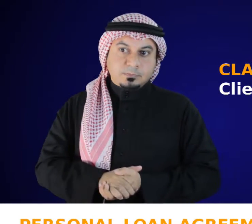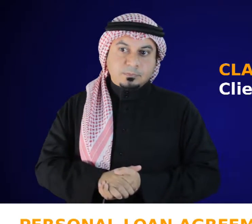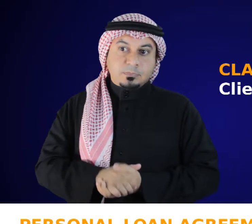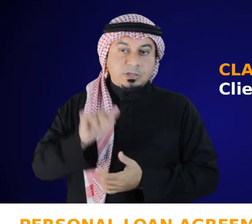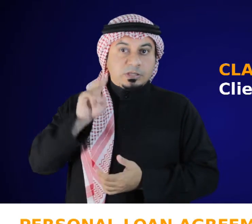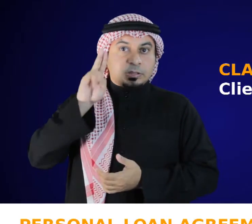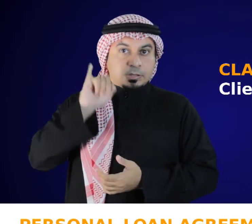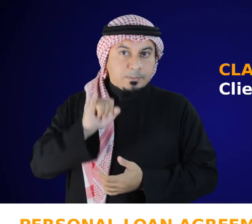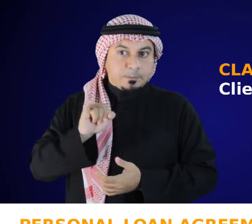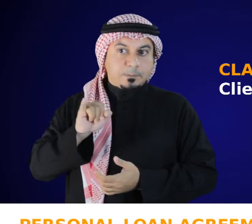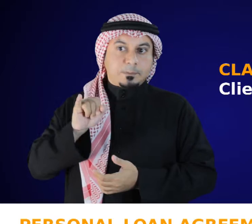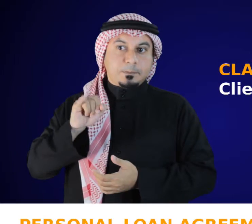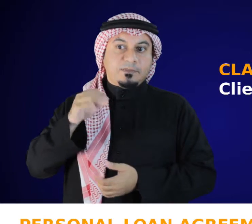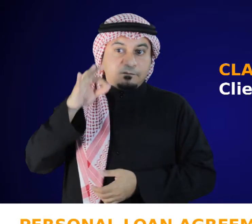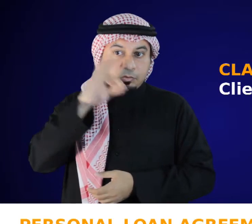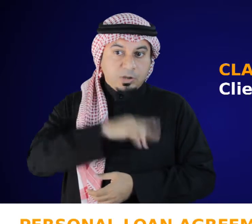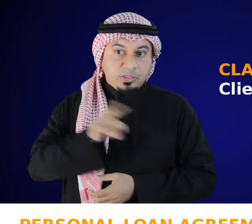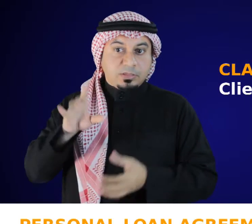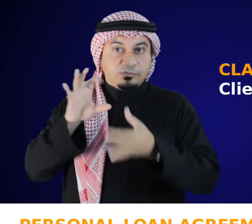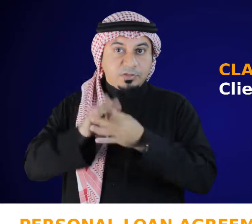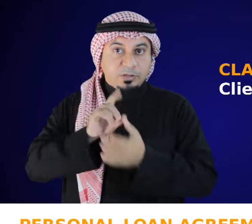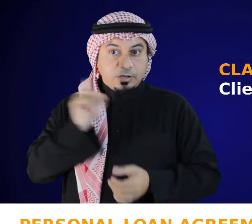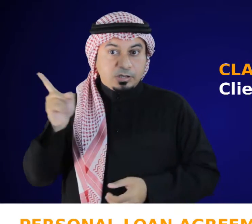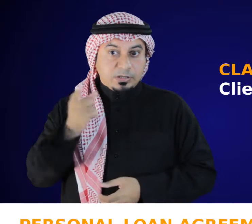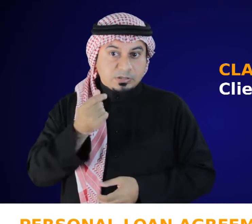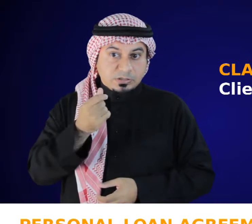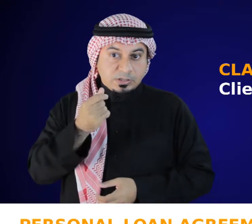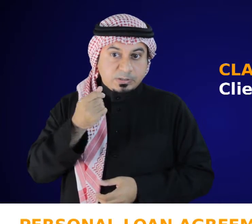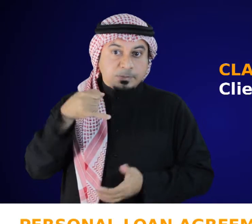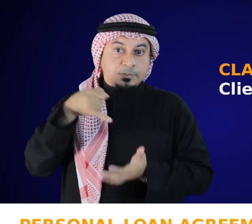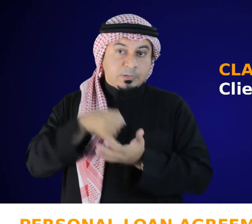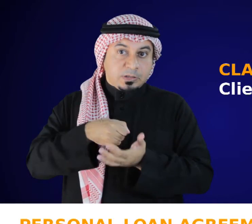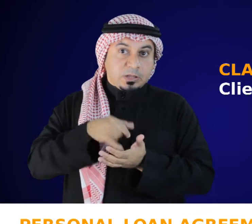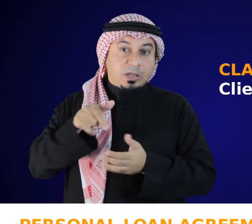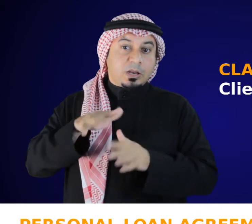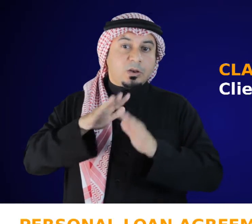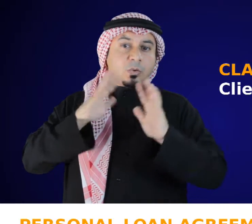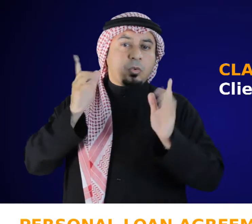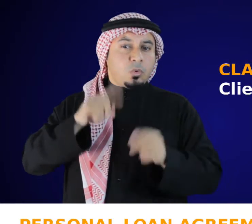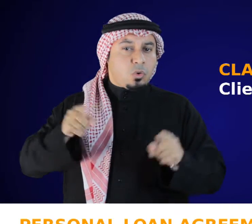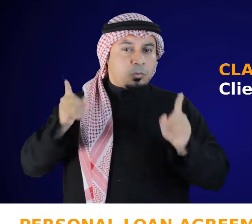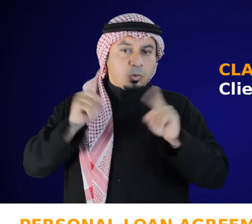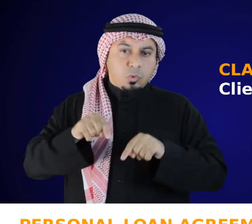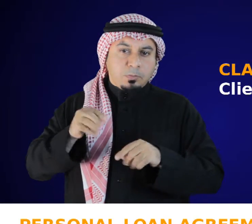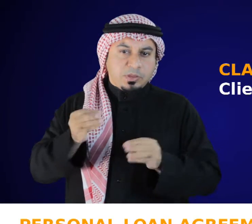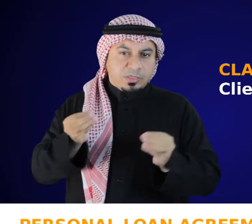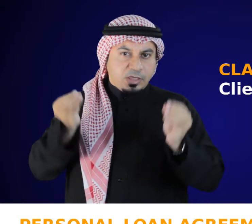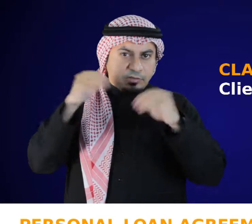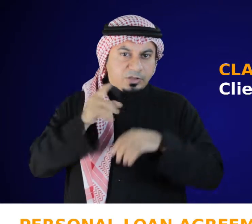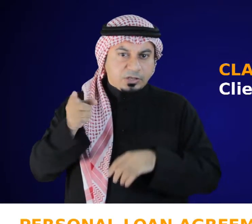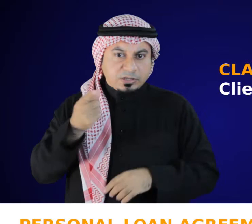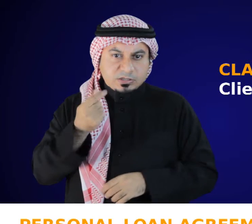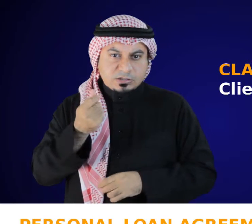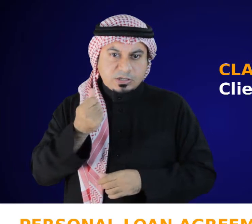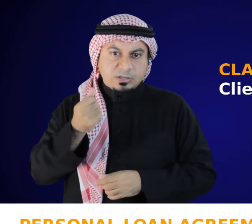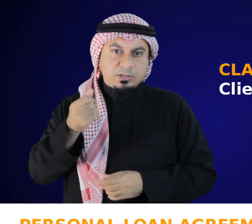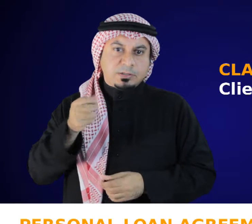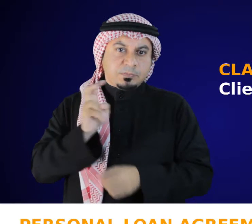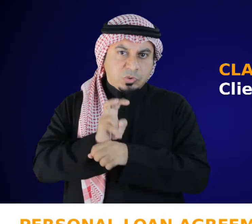2. The interest shall be calculated on daily basis added to the debit balance at the end of each Gregorian month and debited from the client's accounts,